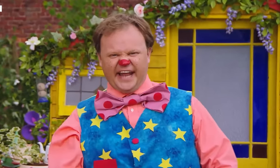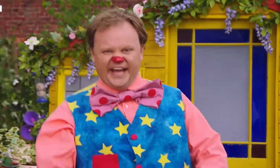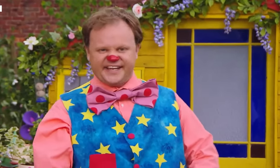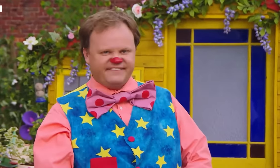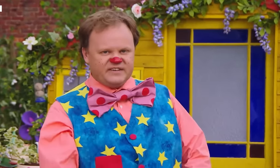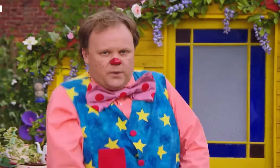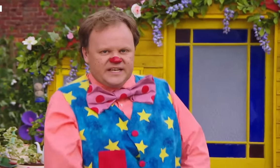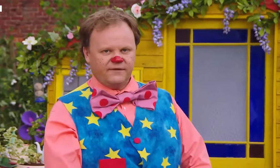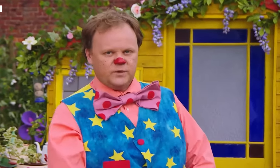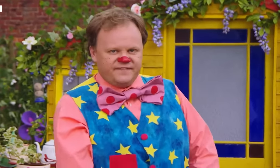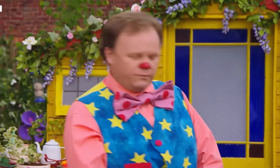Grandad.